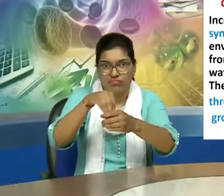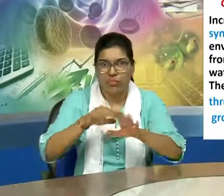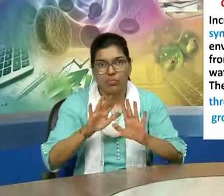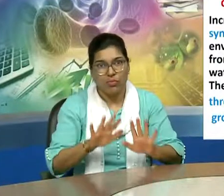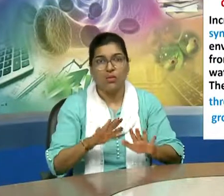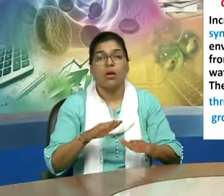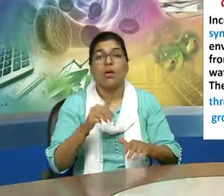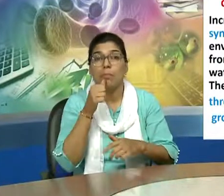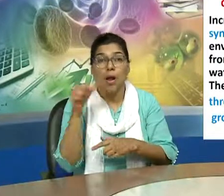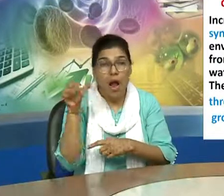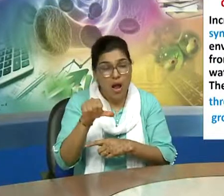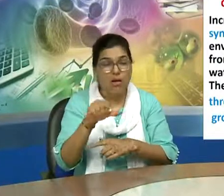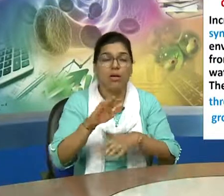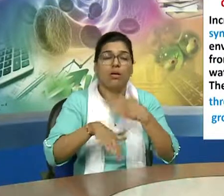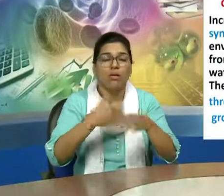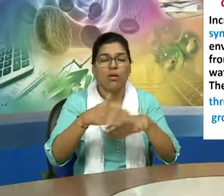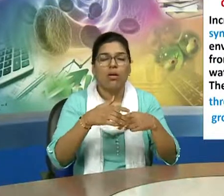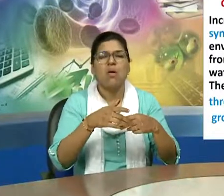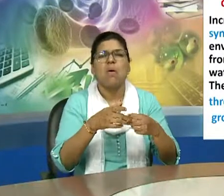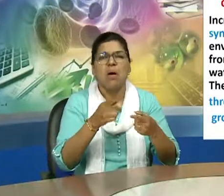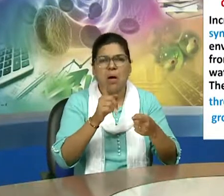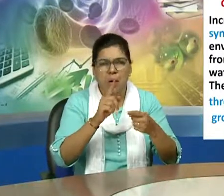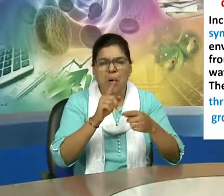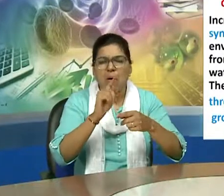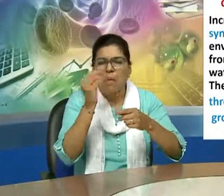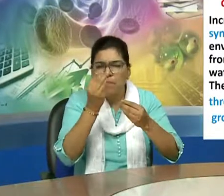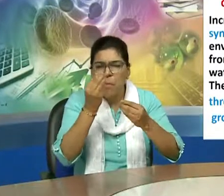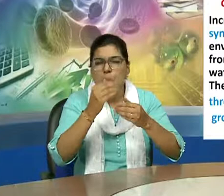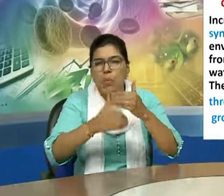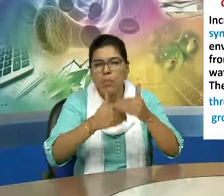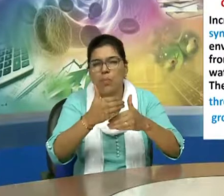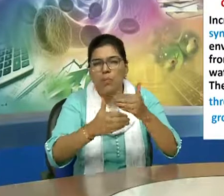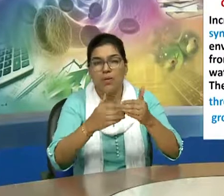sometime it may seep through soil